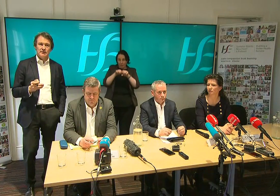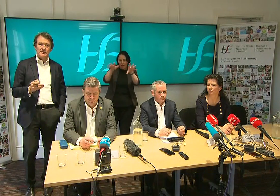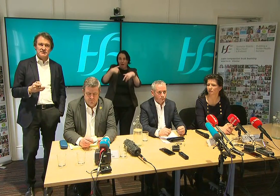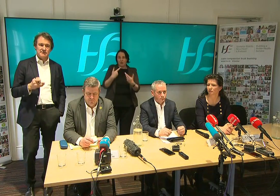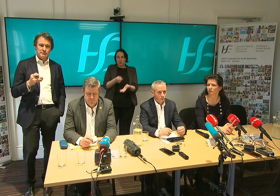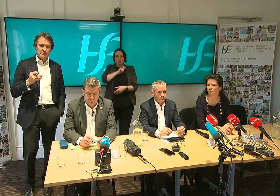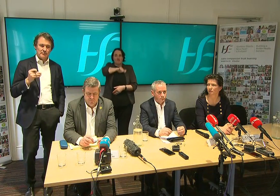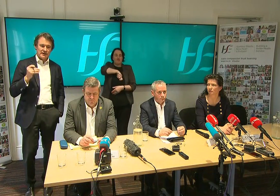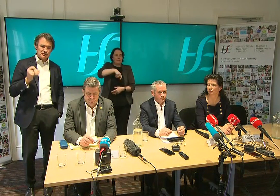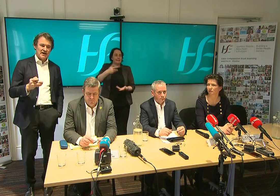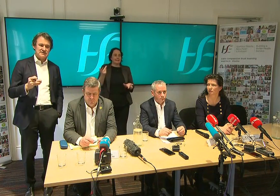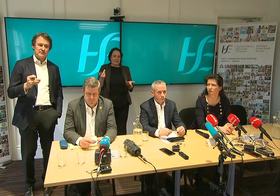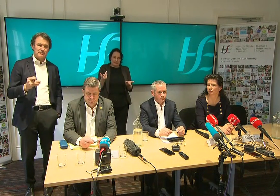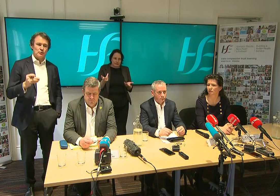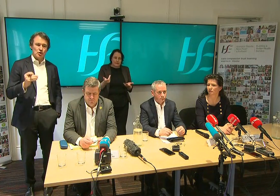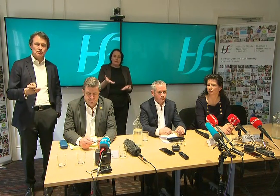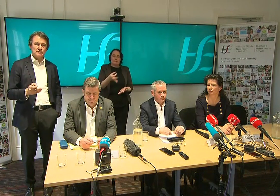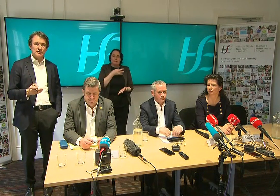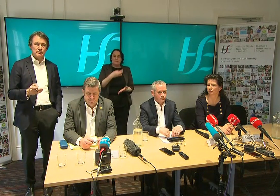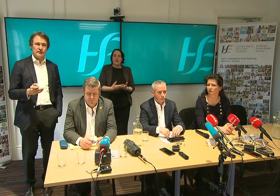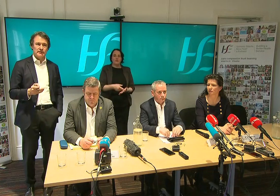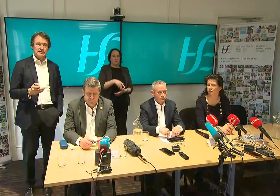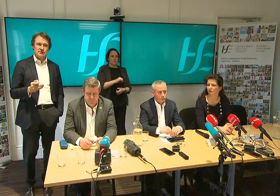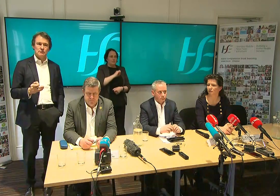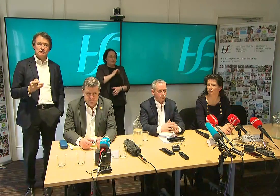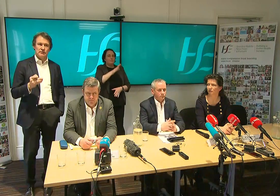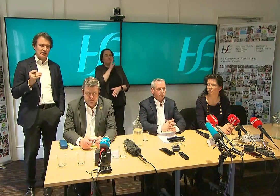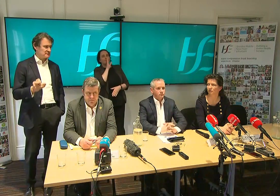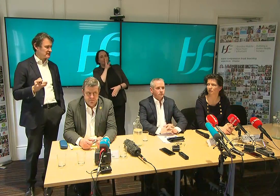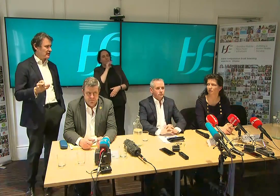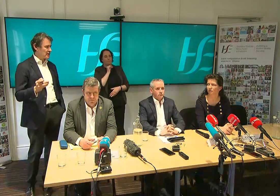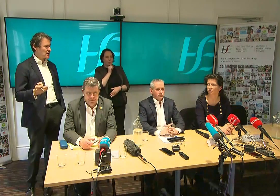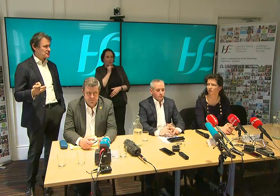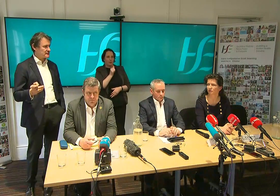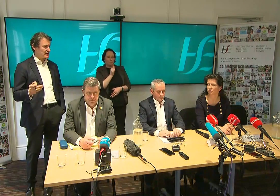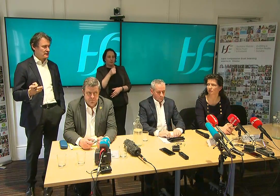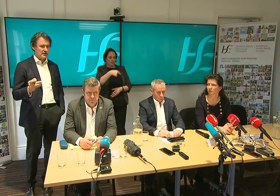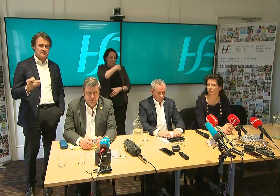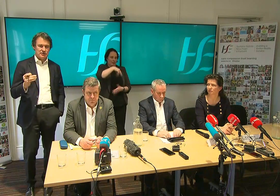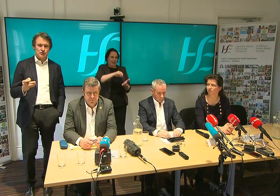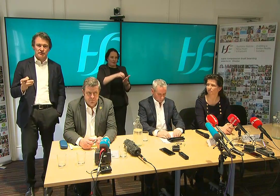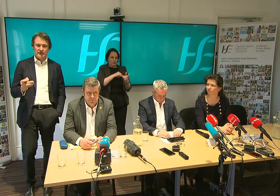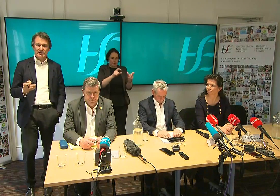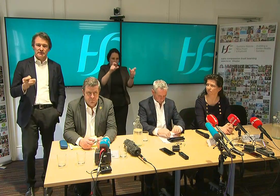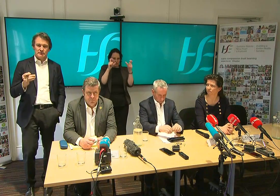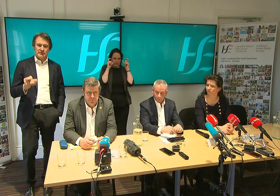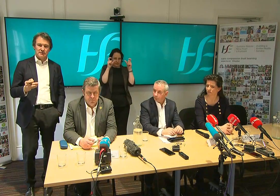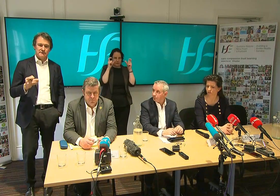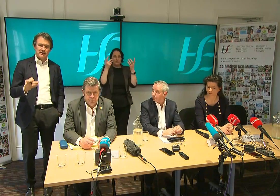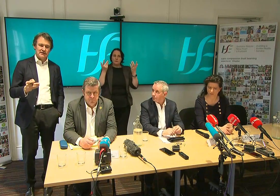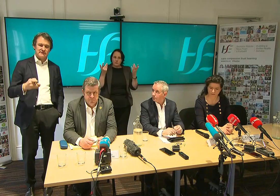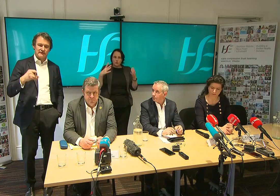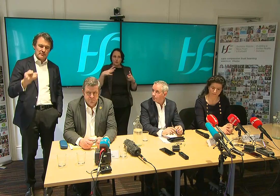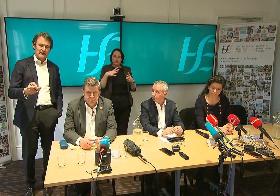then there's probably a chance that people won't come forward. So we've got to be very conscious of that. We've got to make sure that if